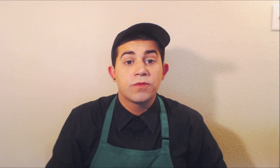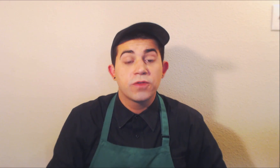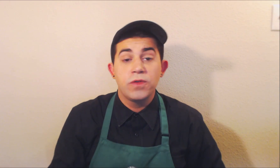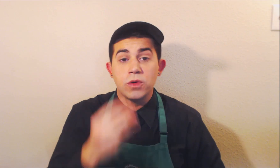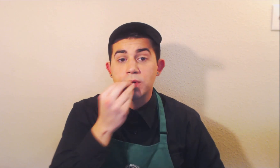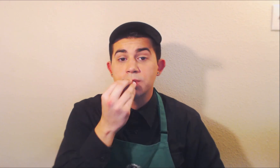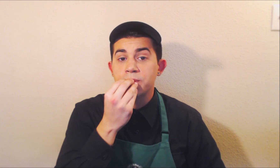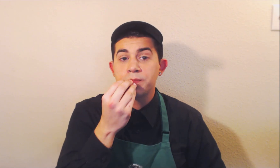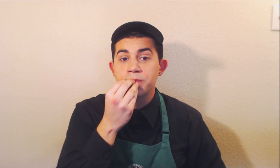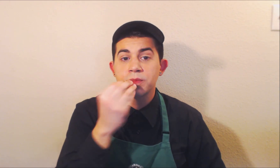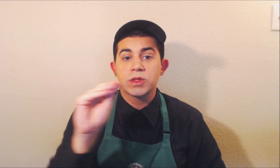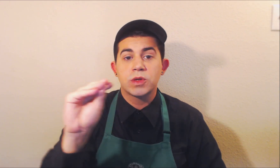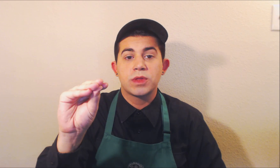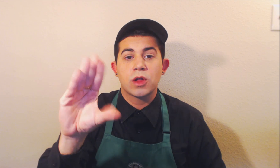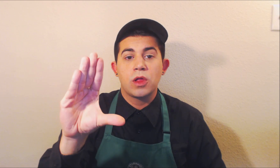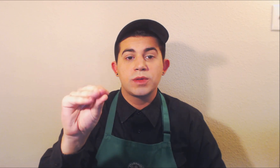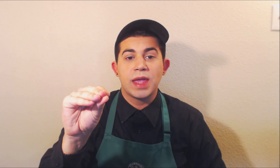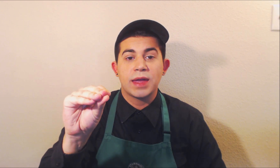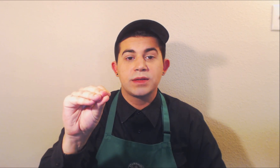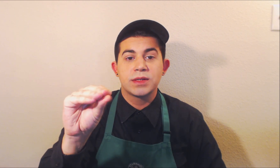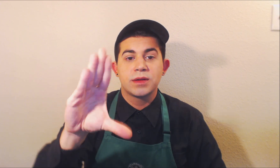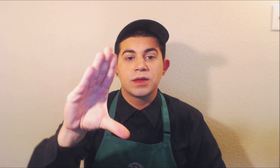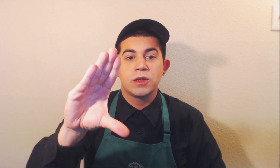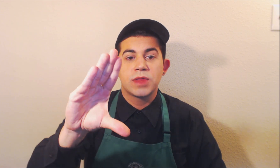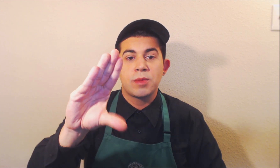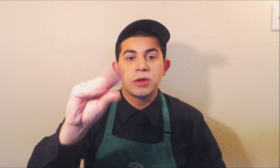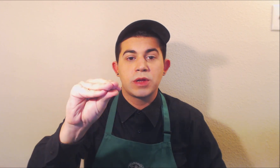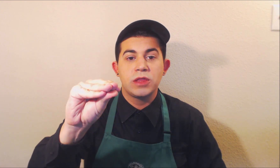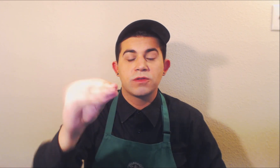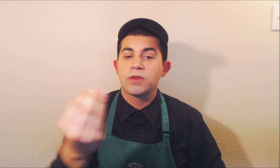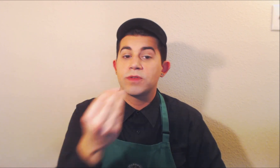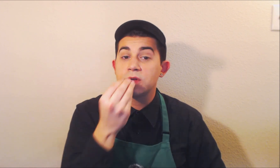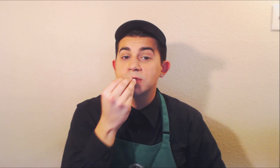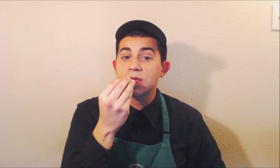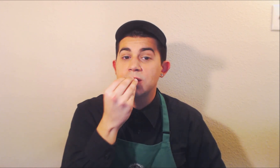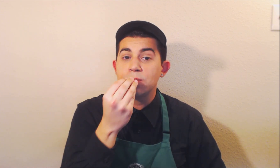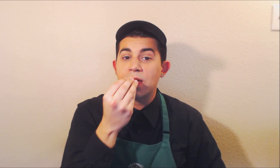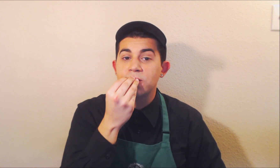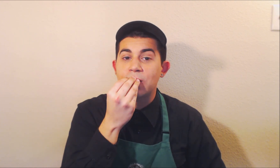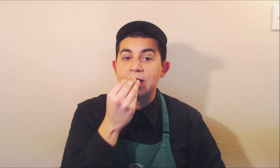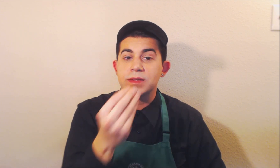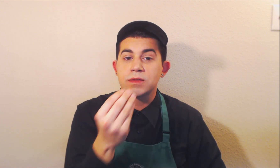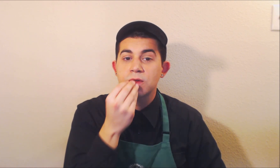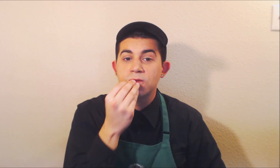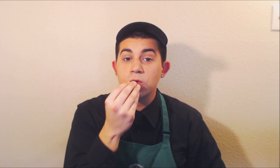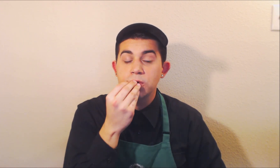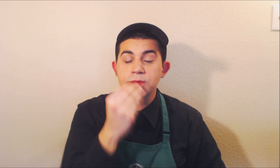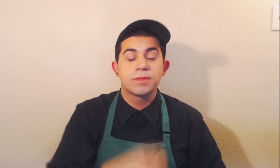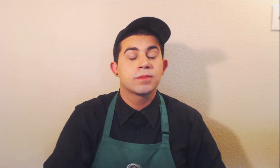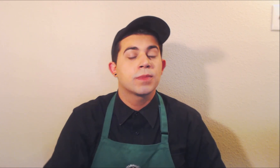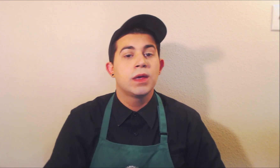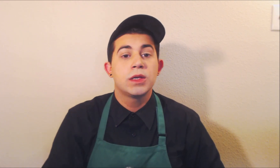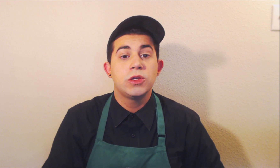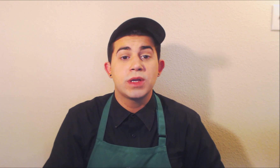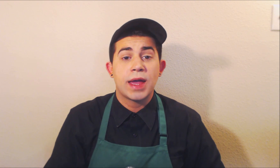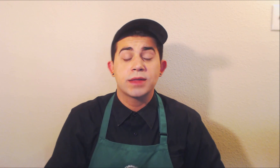For food, so with the closed hand, your thumb underneath your four fingers in your mouth twice, food, you can